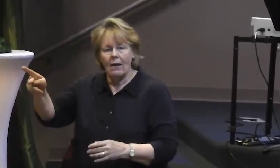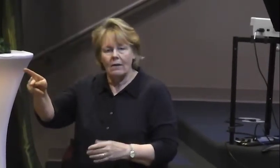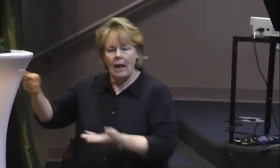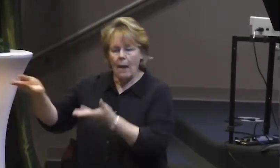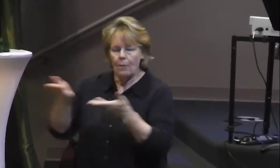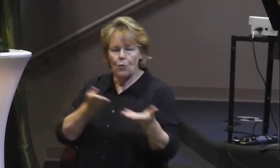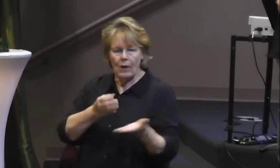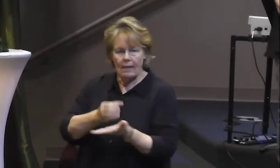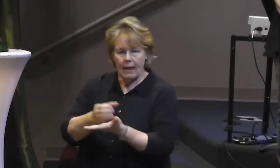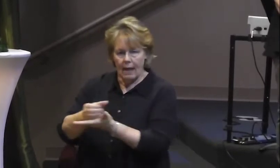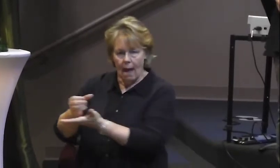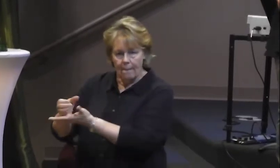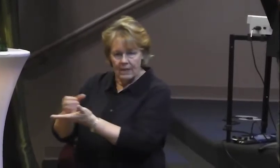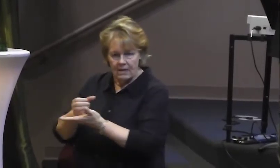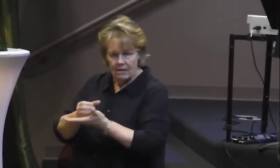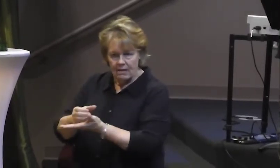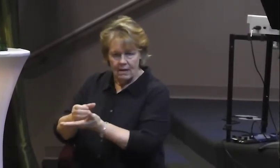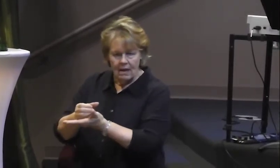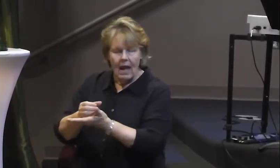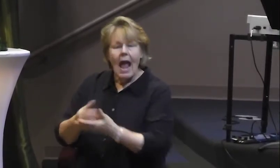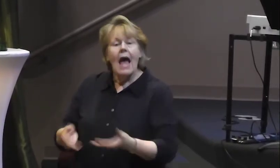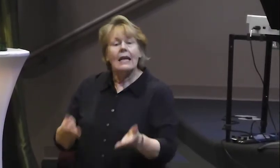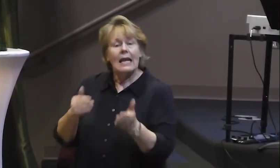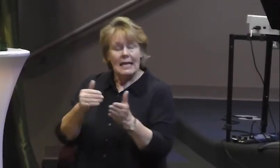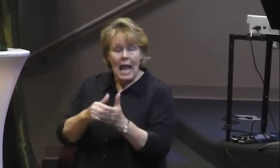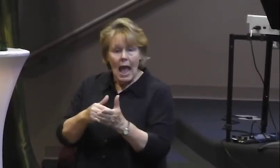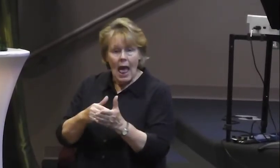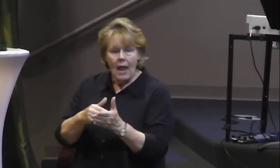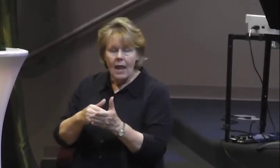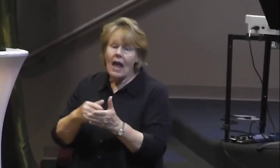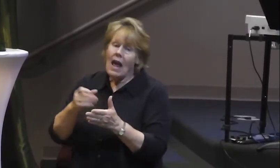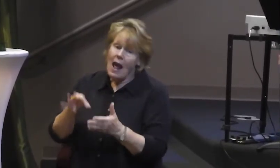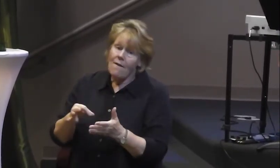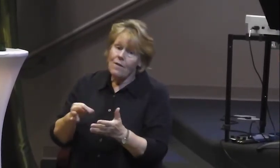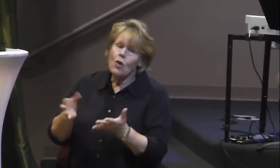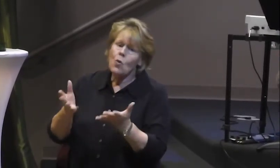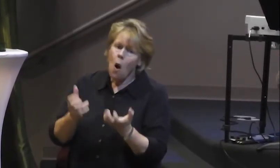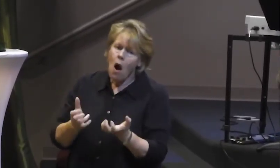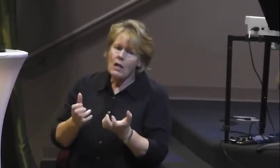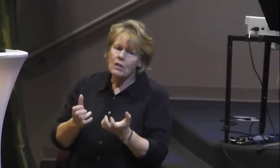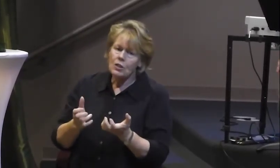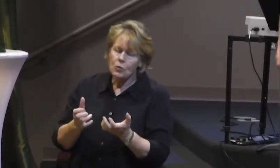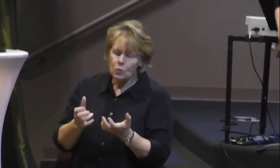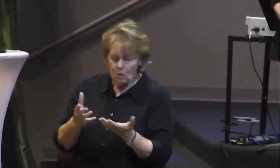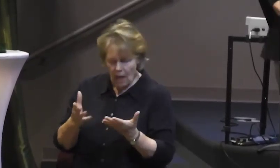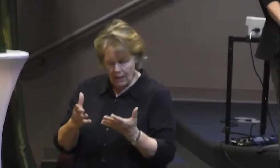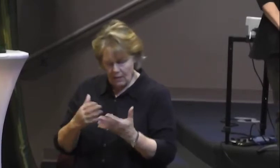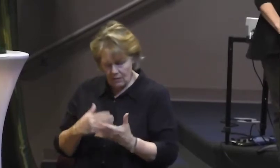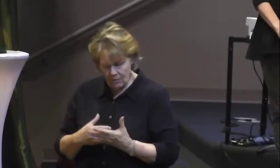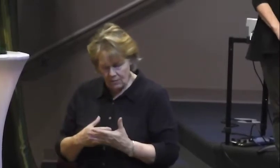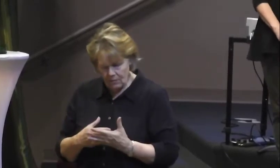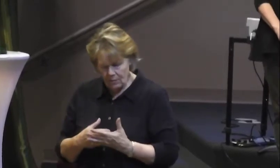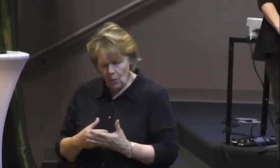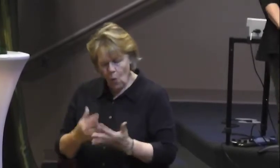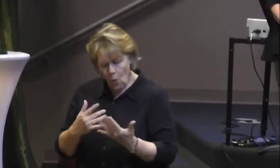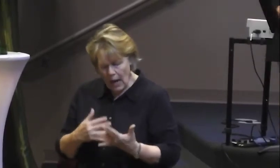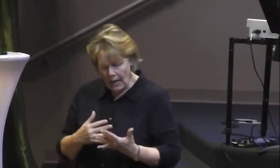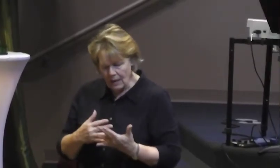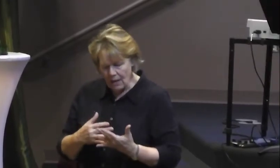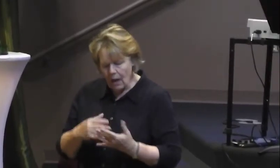And again, it comes by and just encourage you. If you want to keep the cup and leave it, that's fine. But you also said, just take the cup, drink it, remember Jesus, and place it back